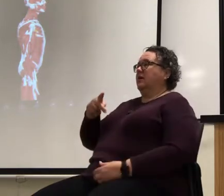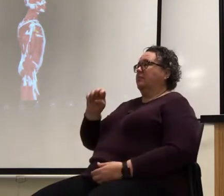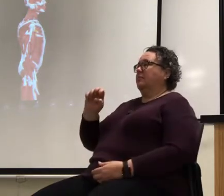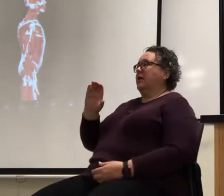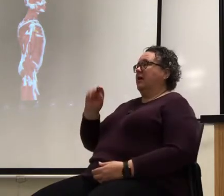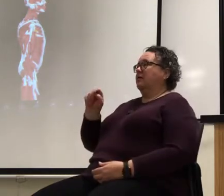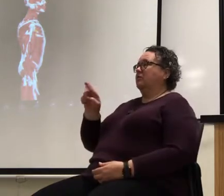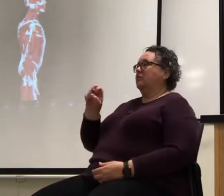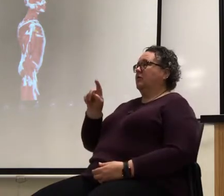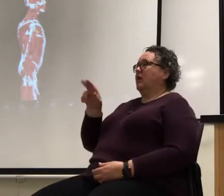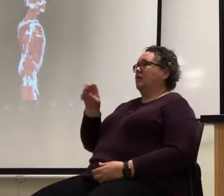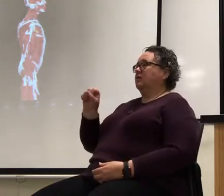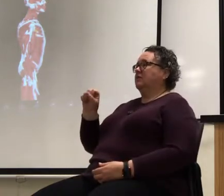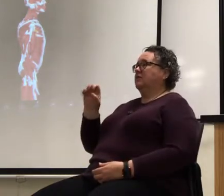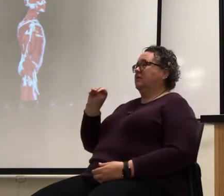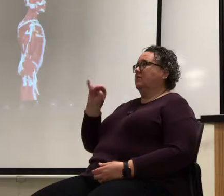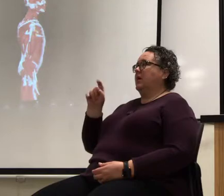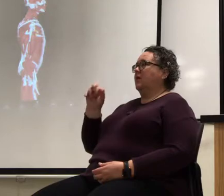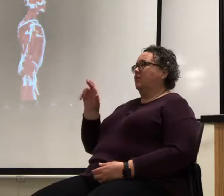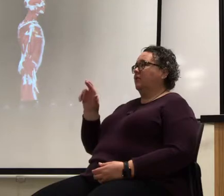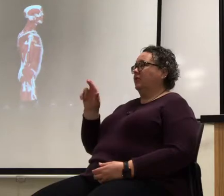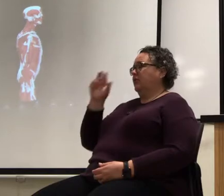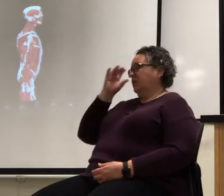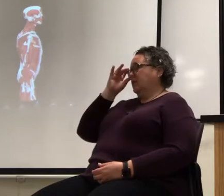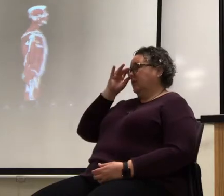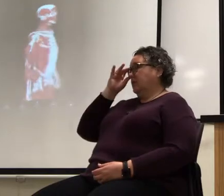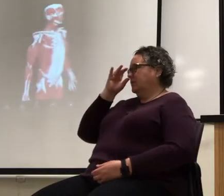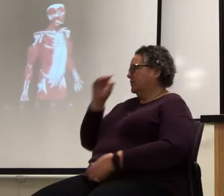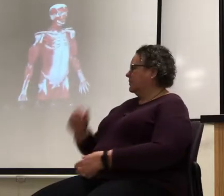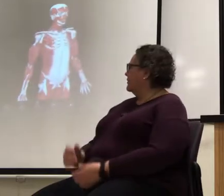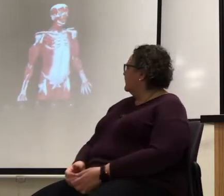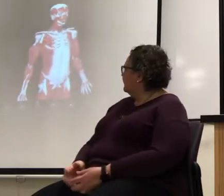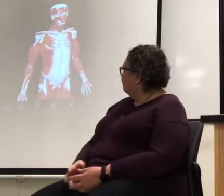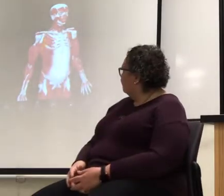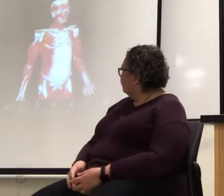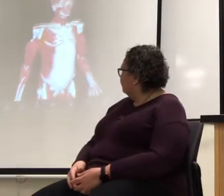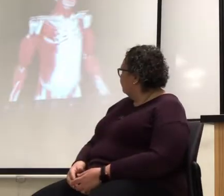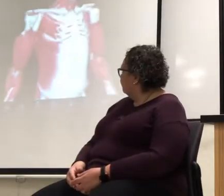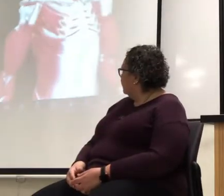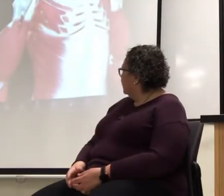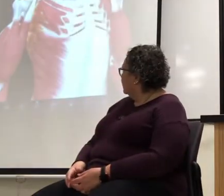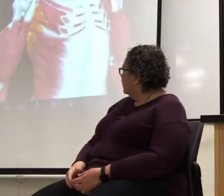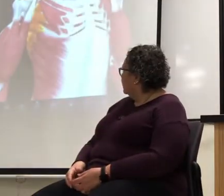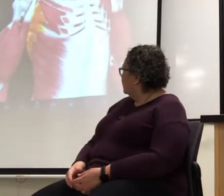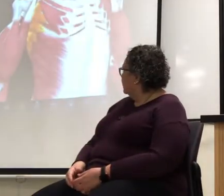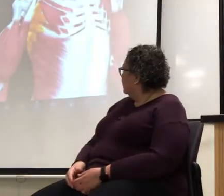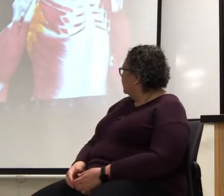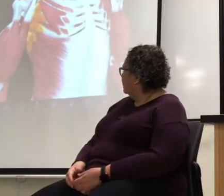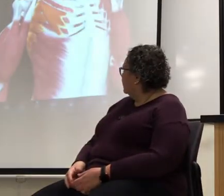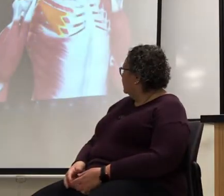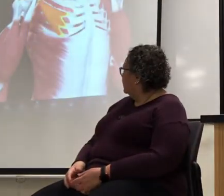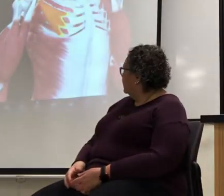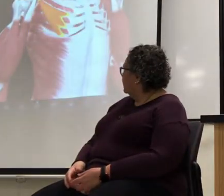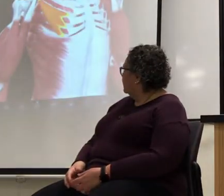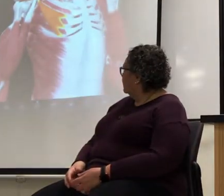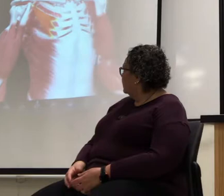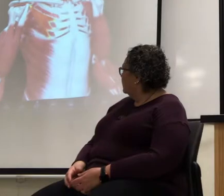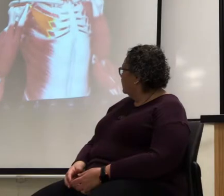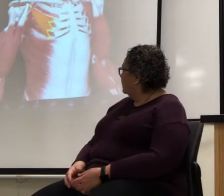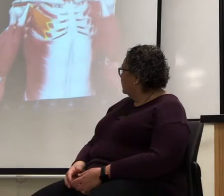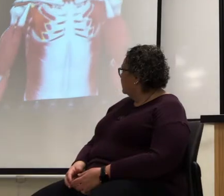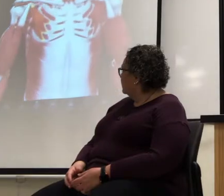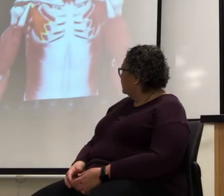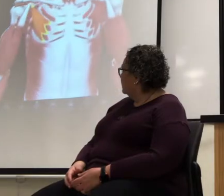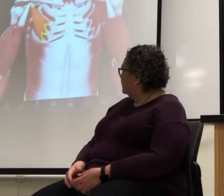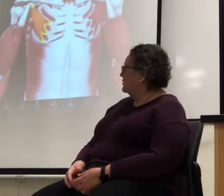Okay, let's go to the front. got it right here. There's pec major.